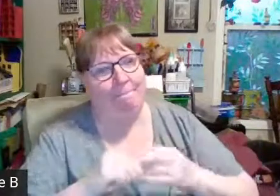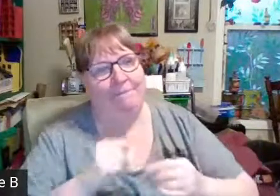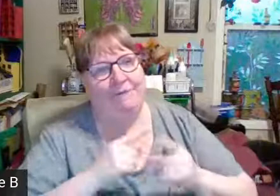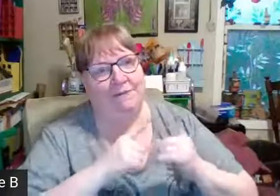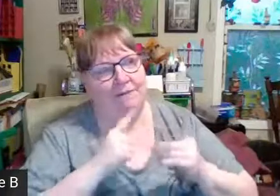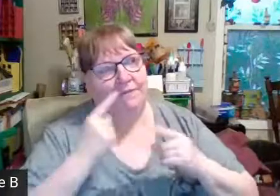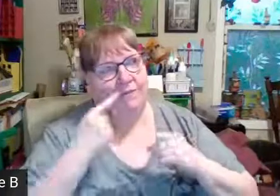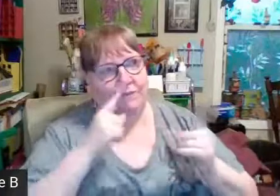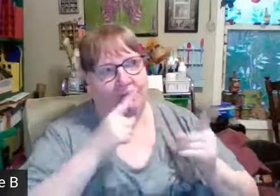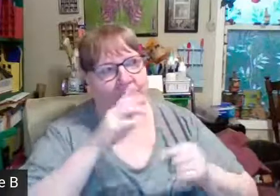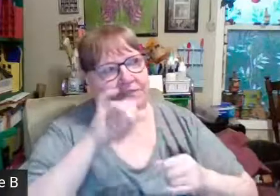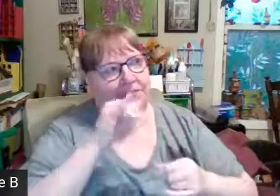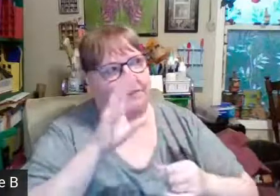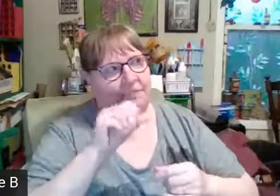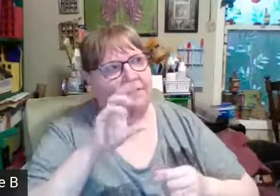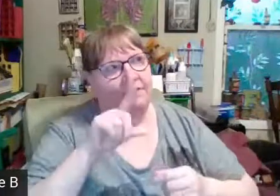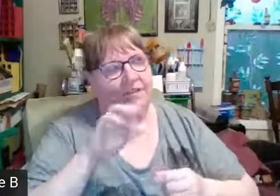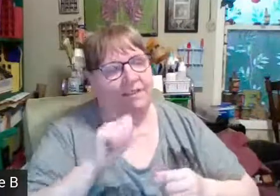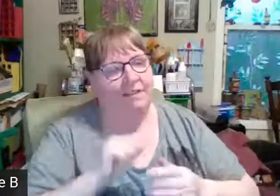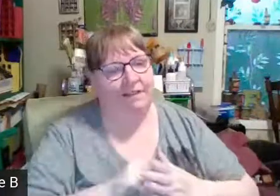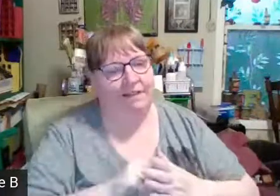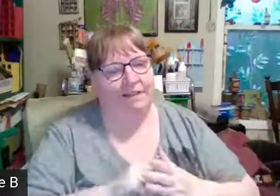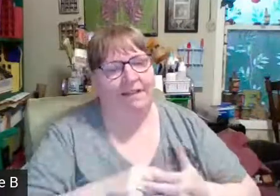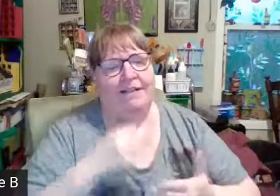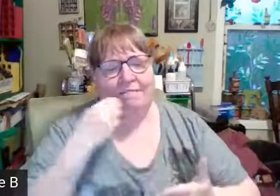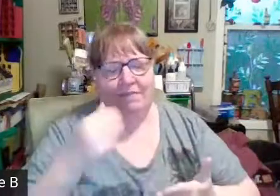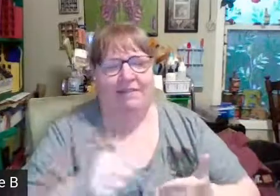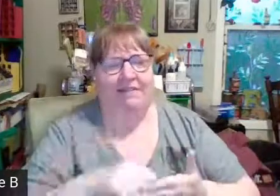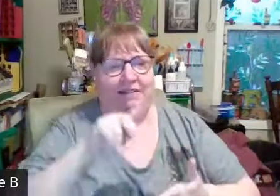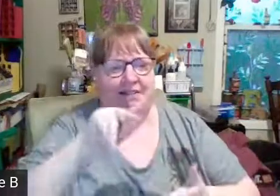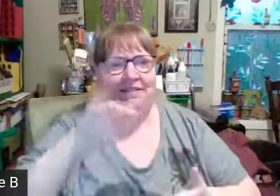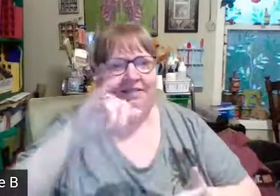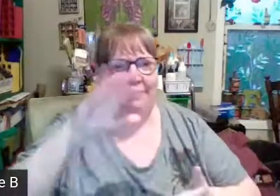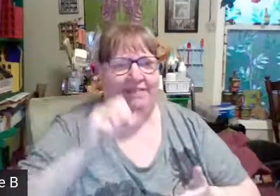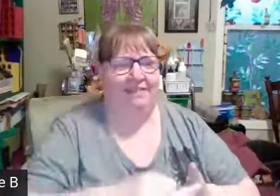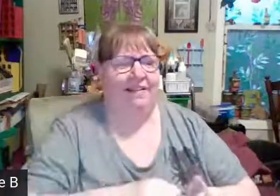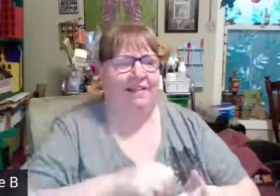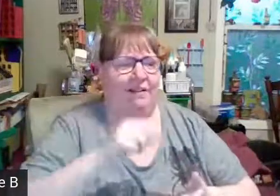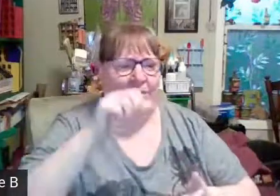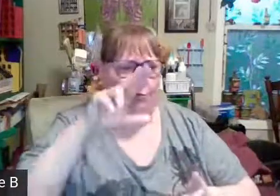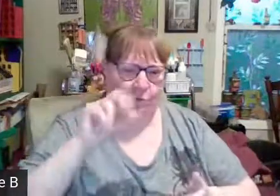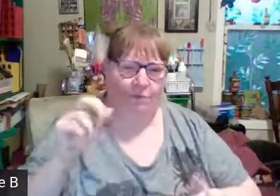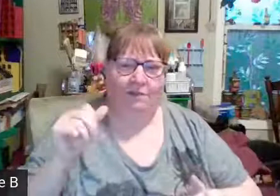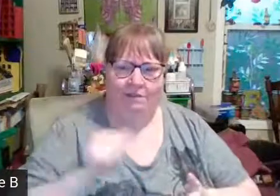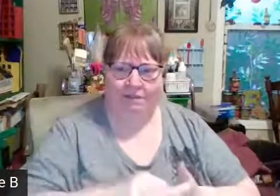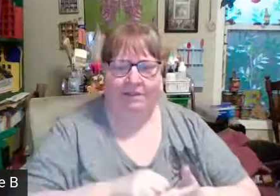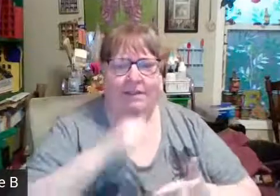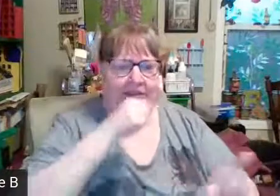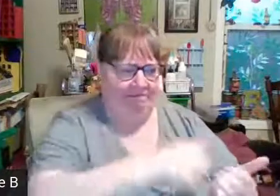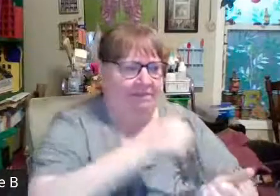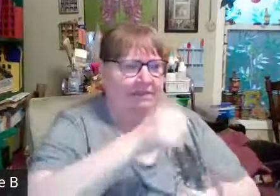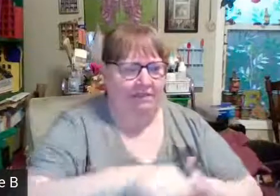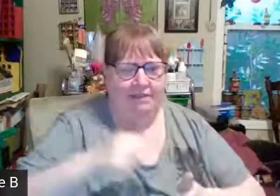kits, sometimes she'll make 12 of this kit or 35 of this kit or 10 of this kit. It depends on what we have